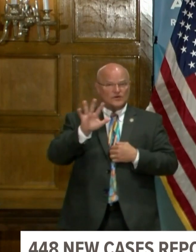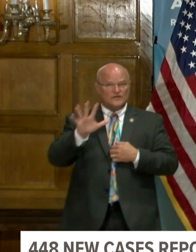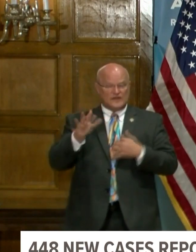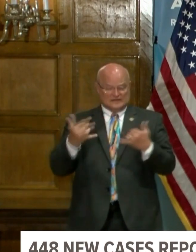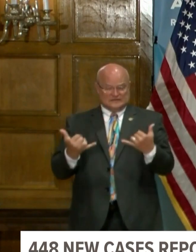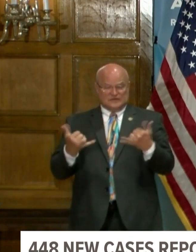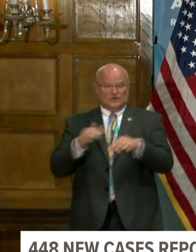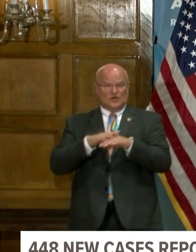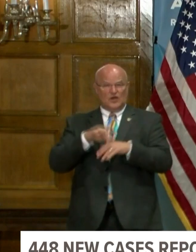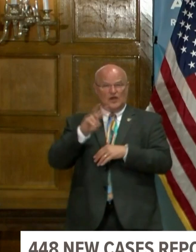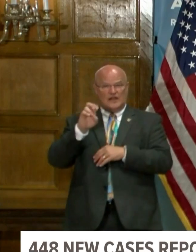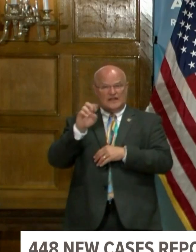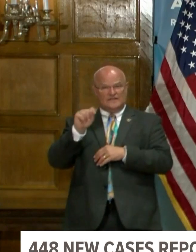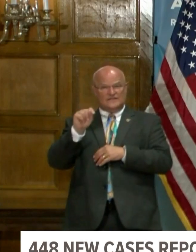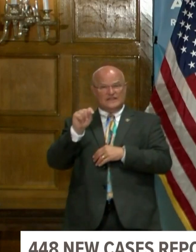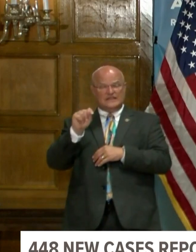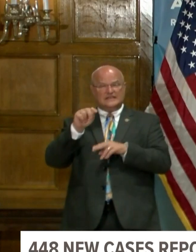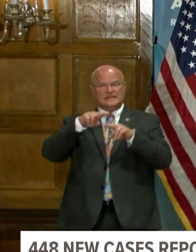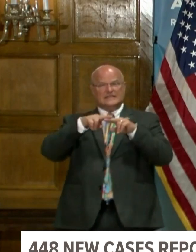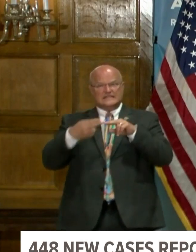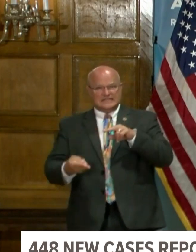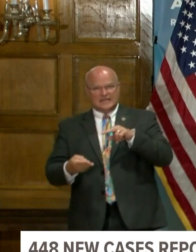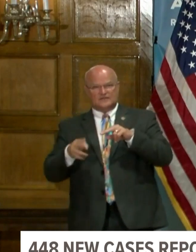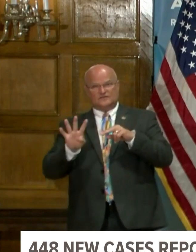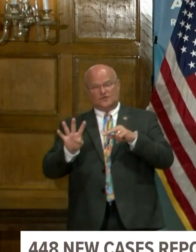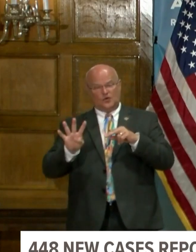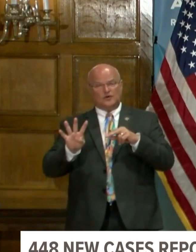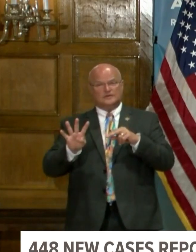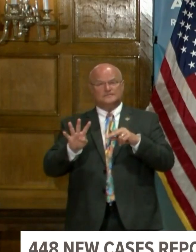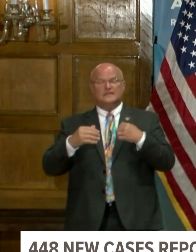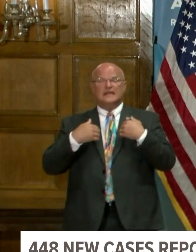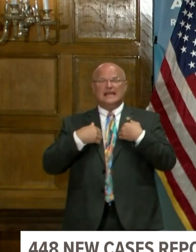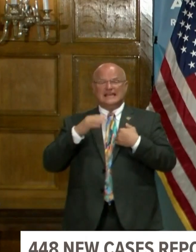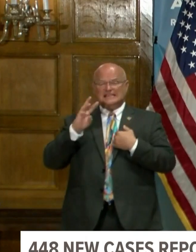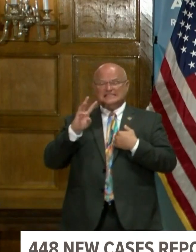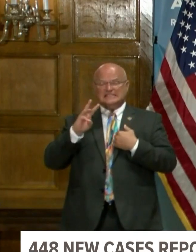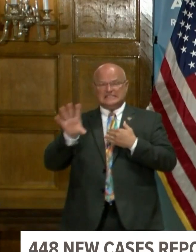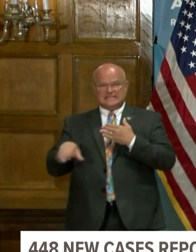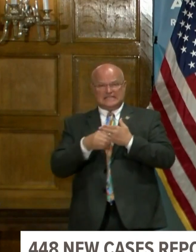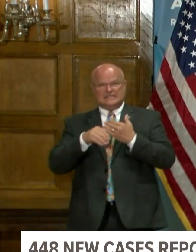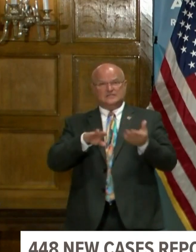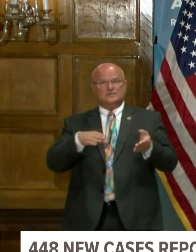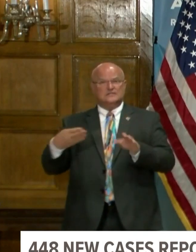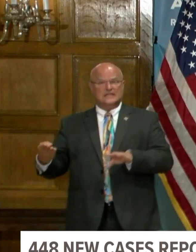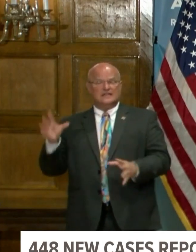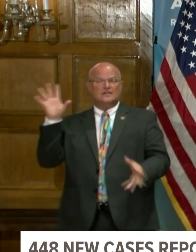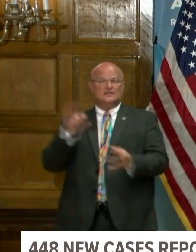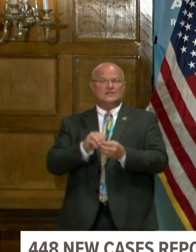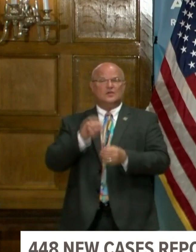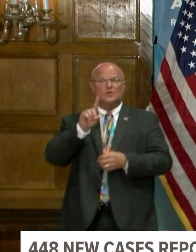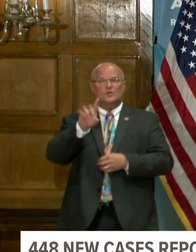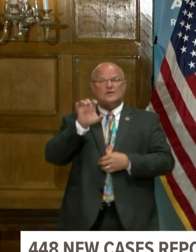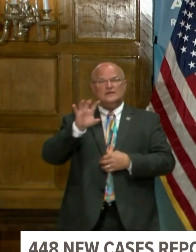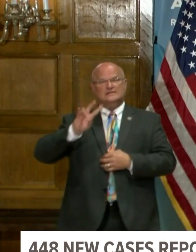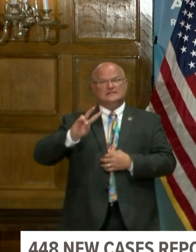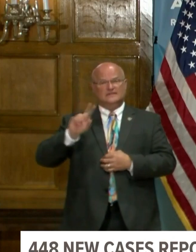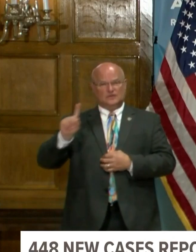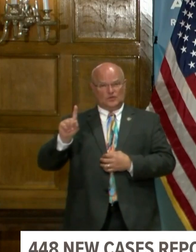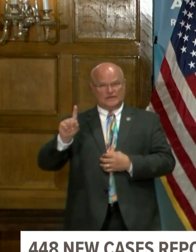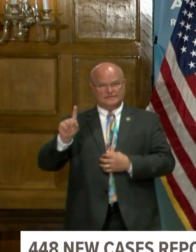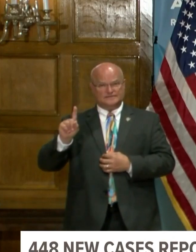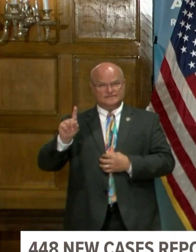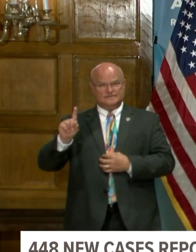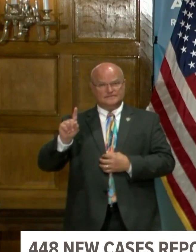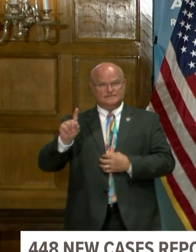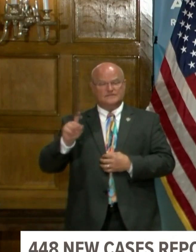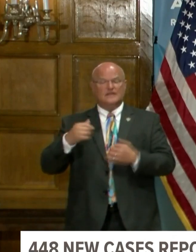are currently on a ventilator. That's down 4 from yesterday. And we've had 6 additional deaths for a total of 171. We have